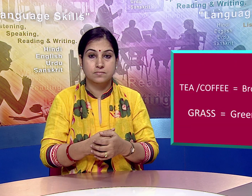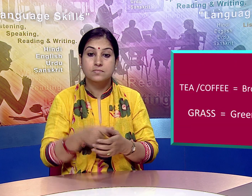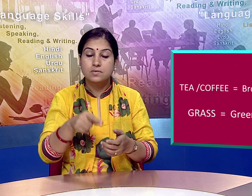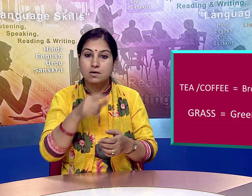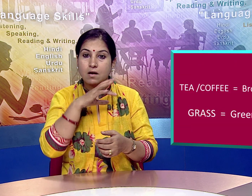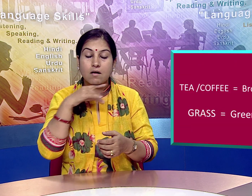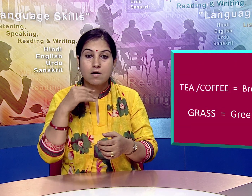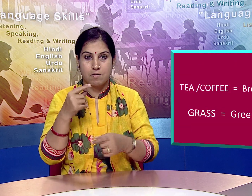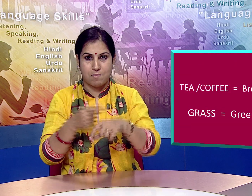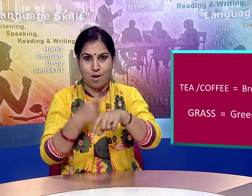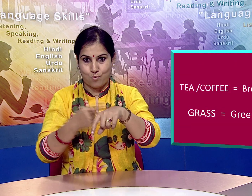stain is brown,